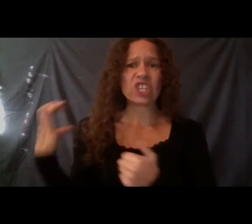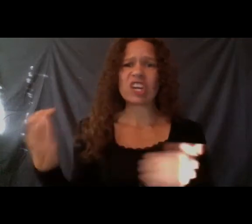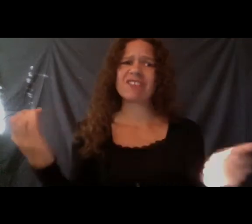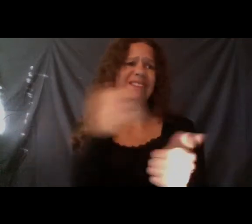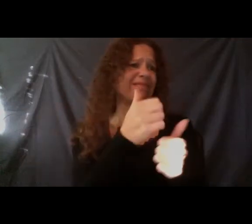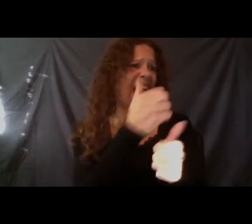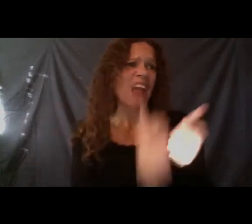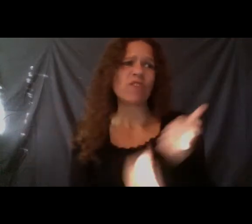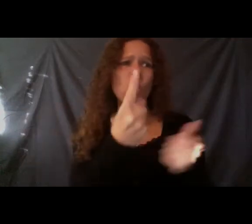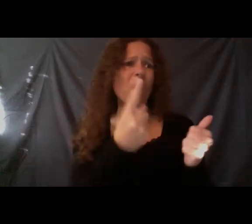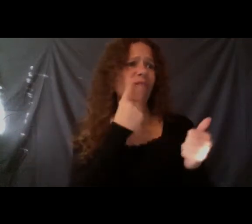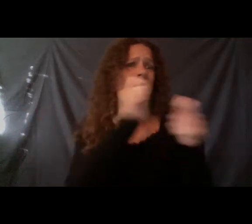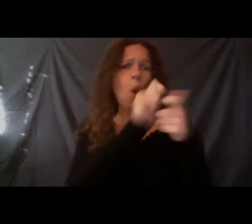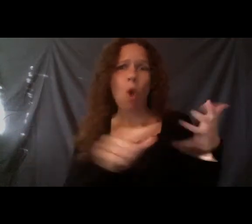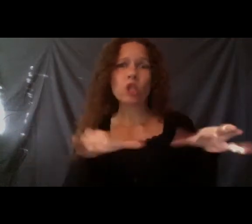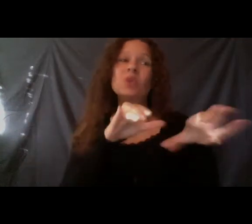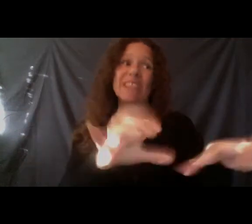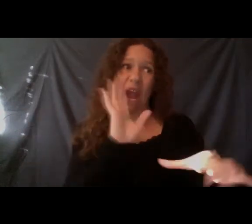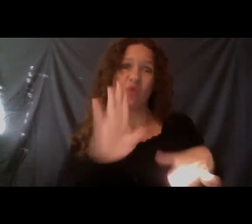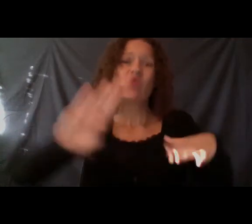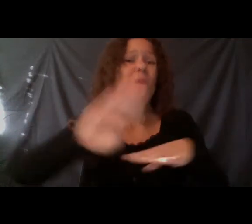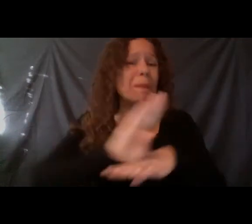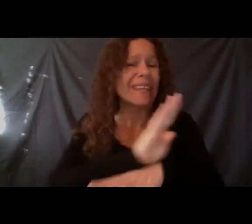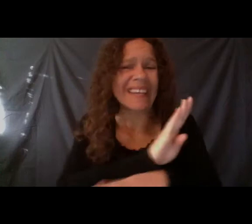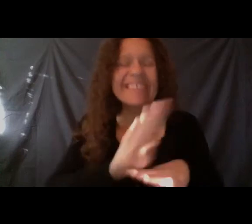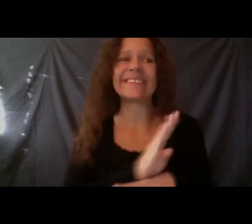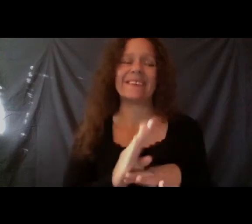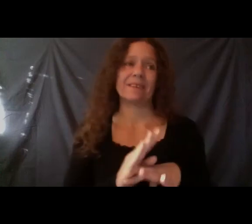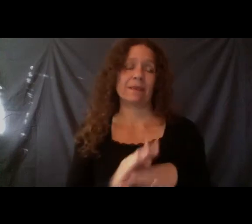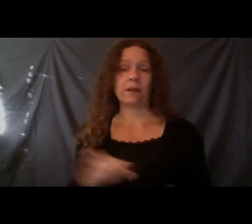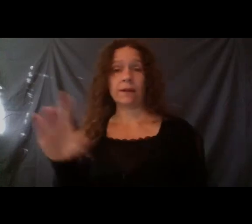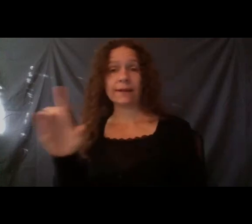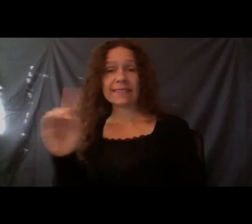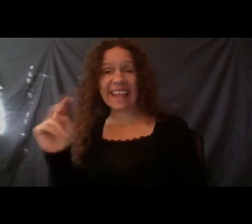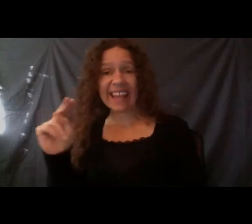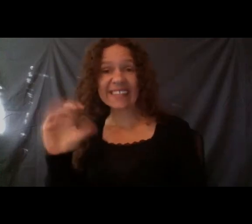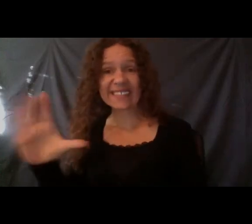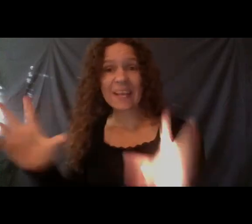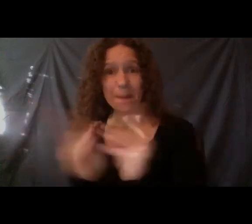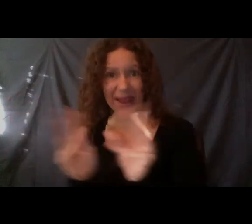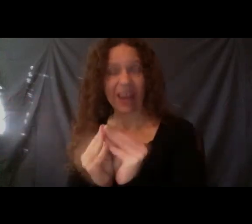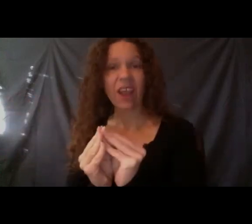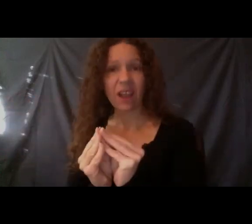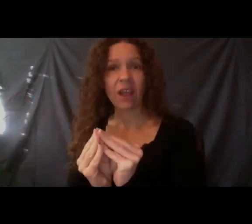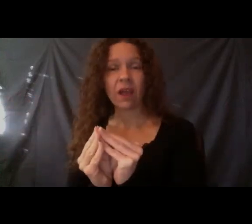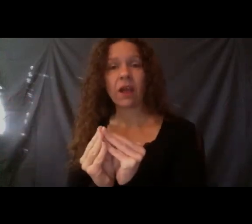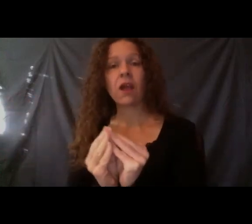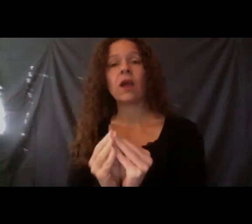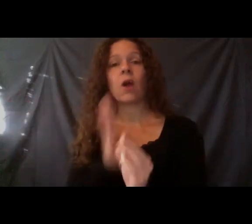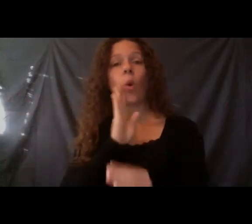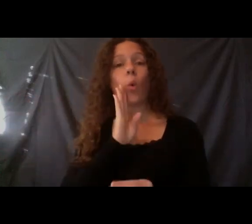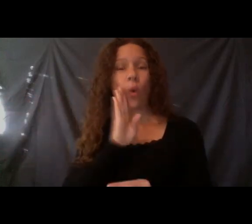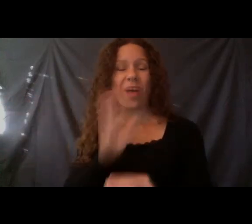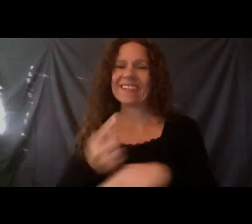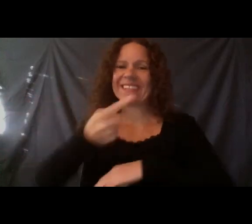so you were pretty darn busy. You know, the DNC meeting that we will have will be the day after the